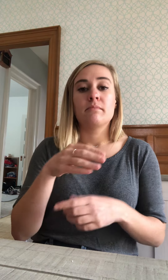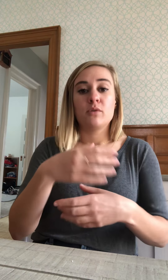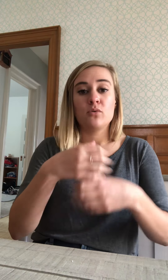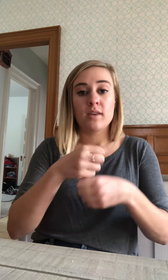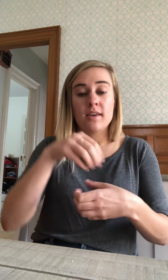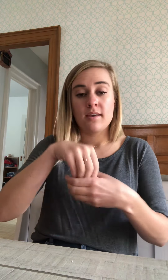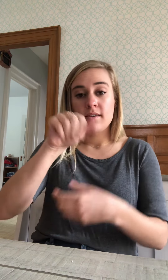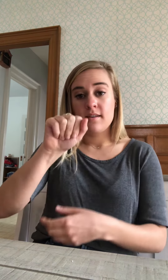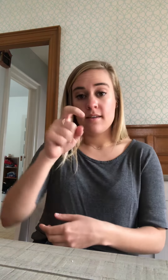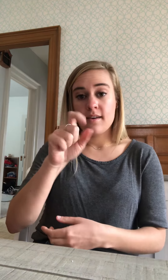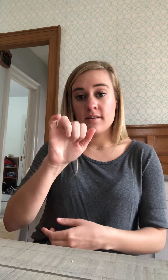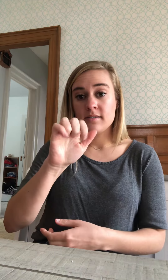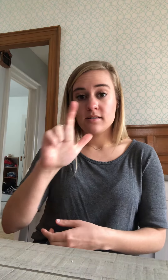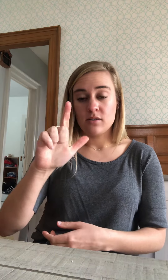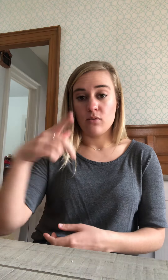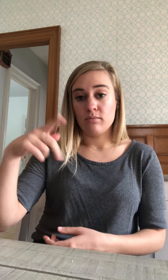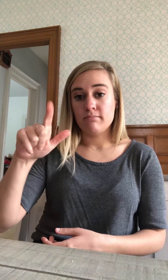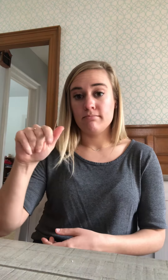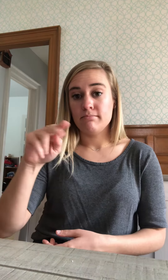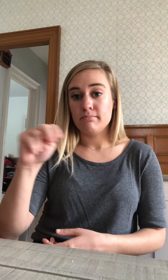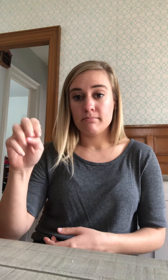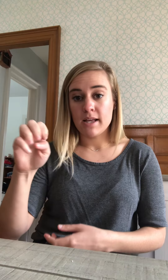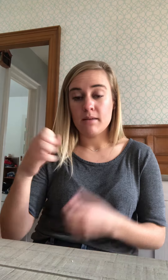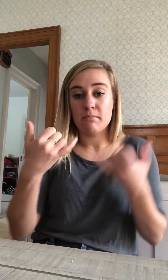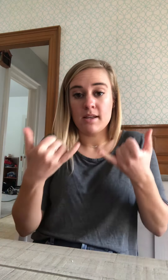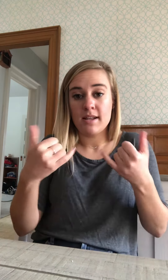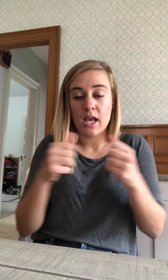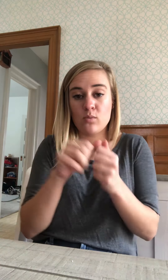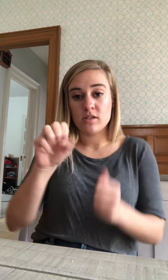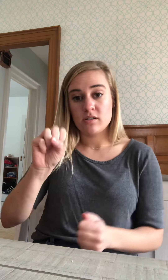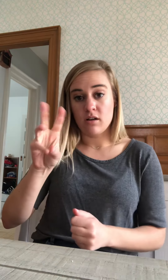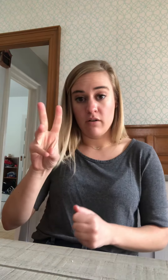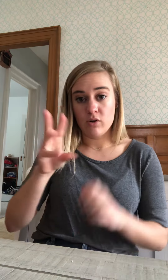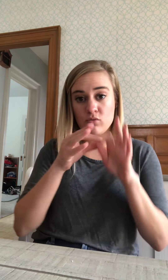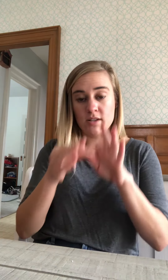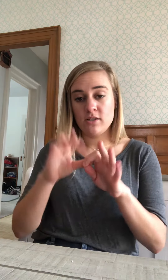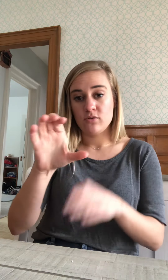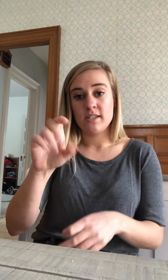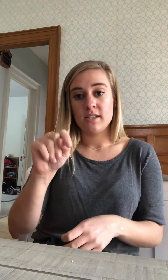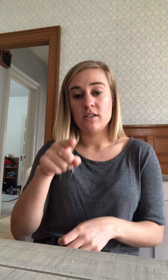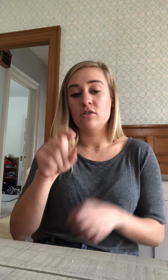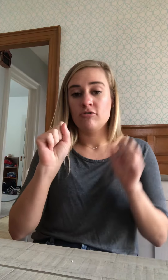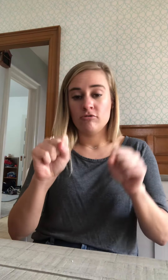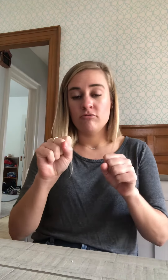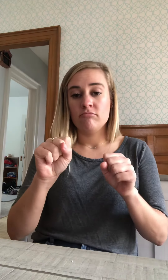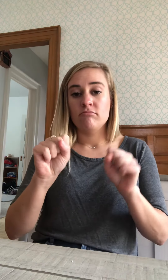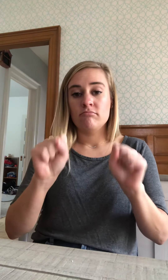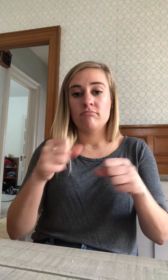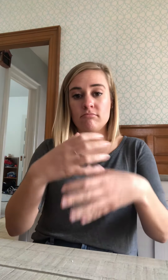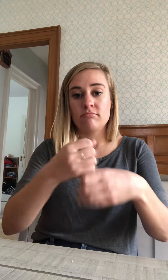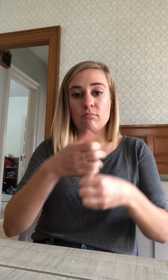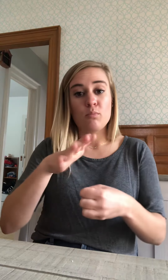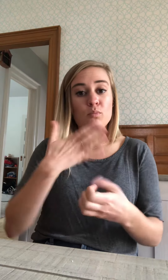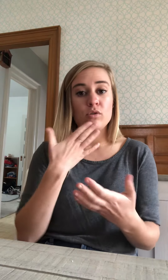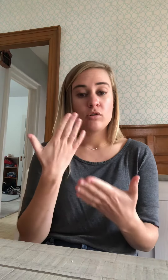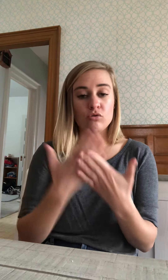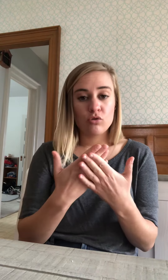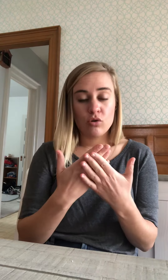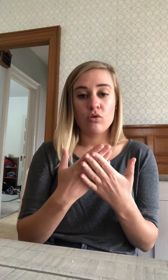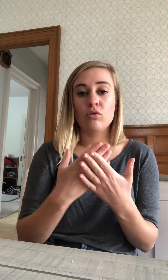the software nowadays associated with CT scanners, you can get pretty good images in a coronal and sagittal